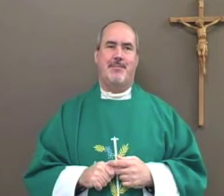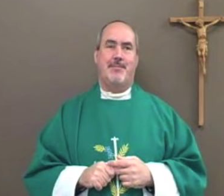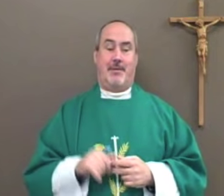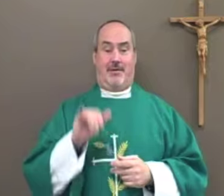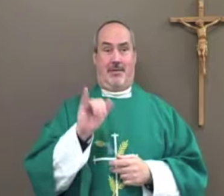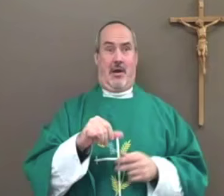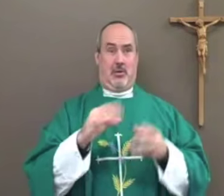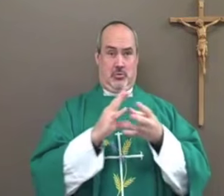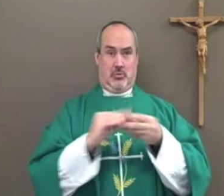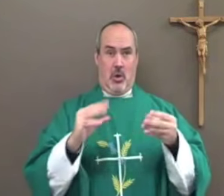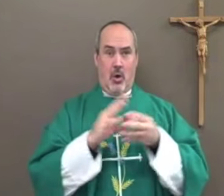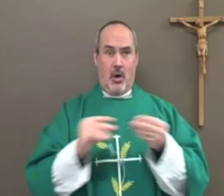story today.